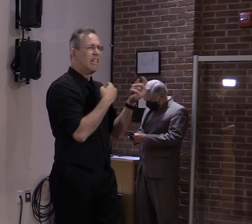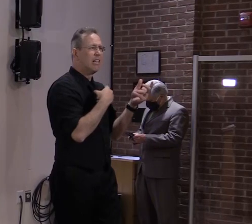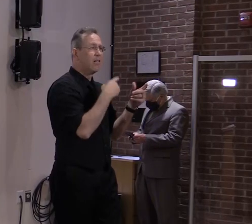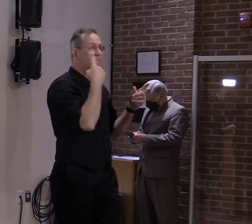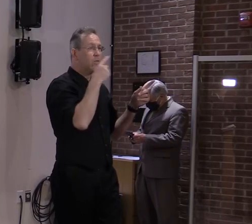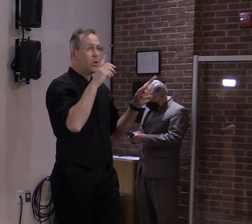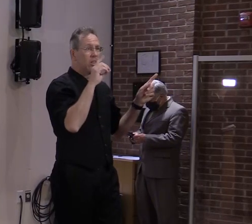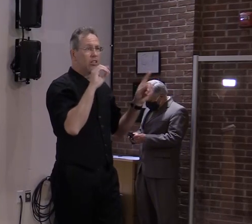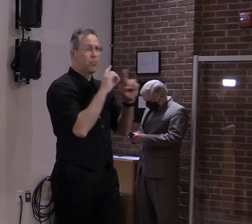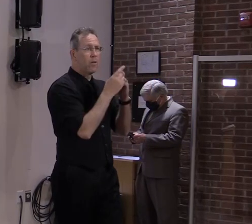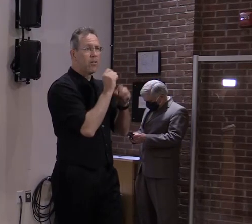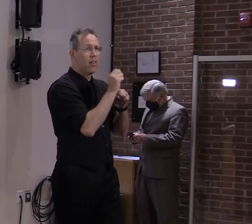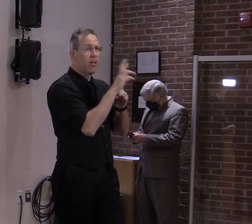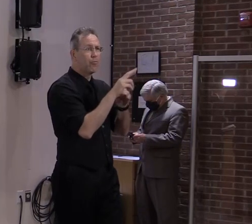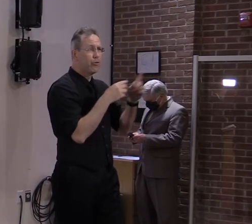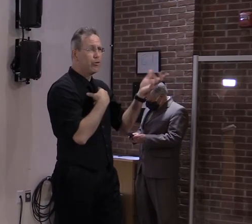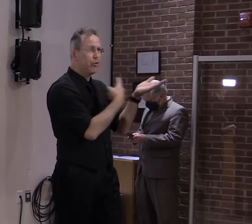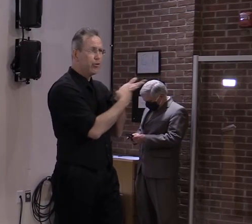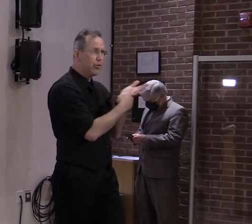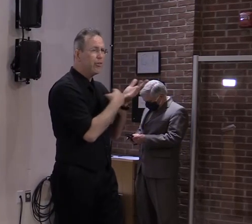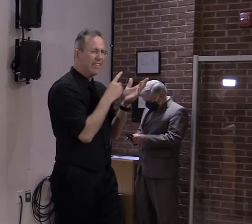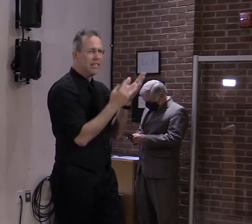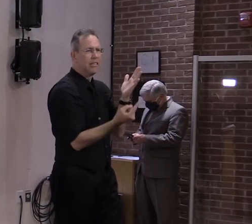reviewing the federal requirements about